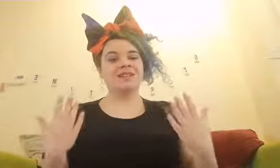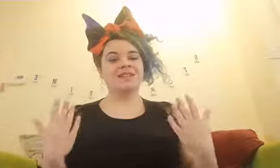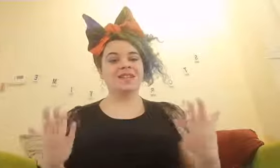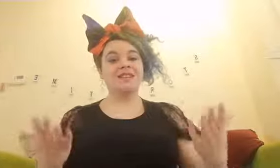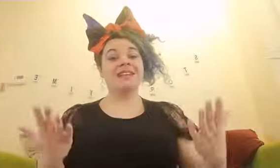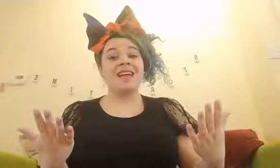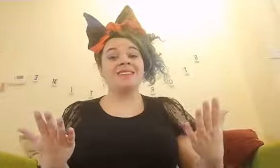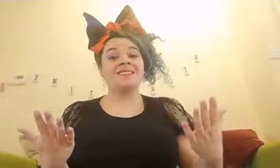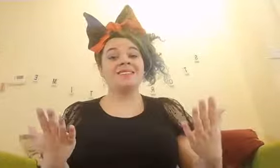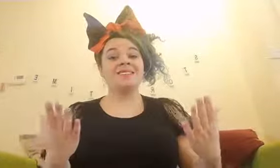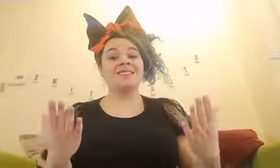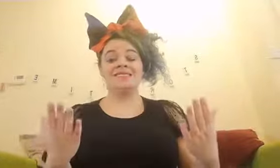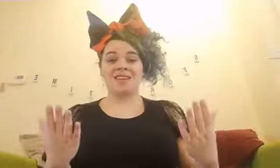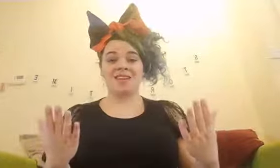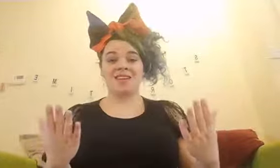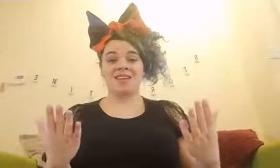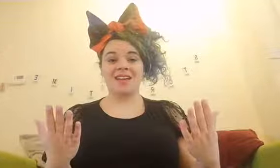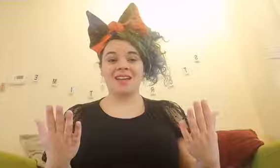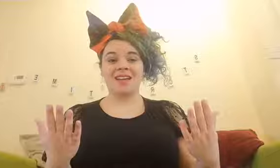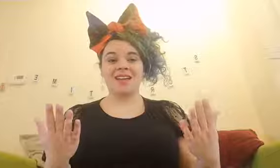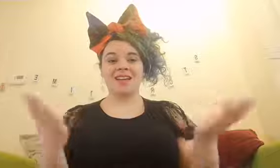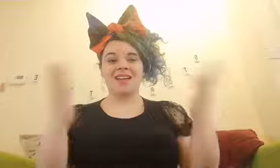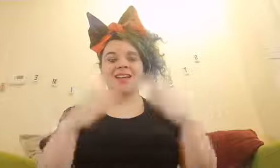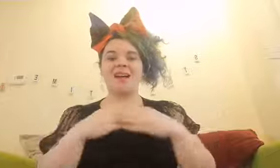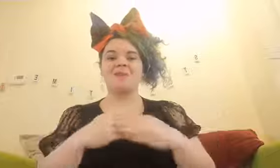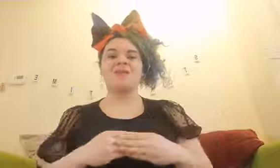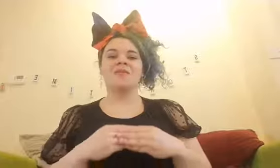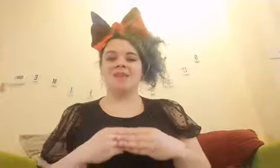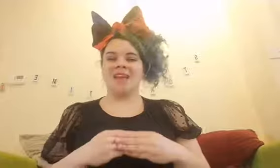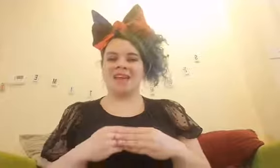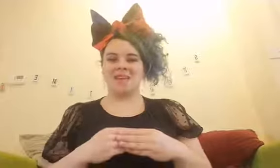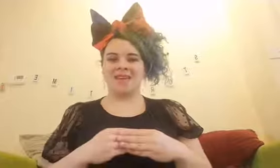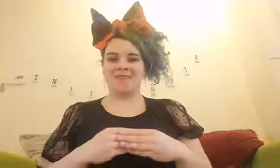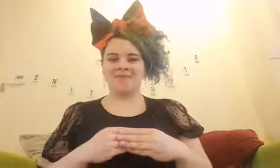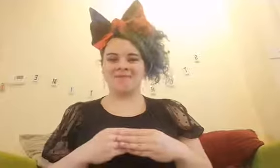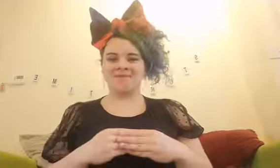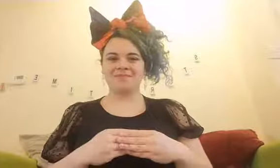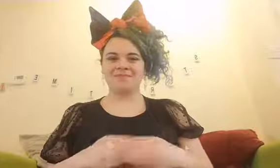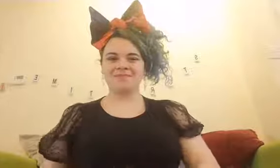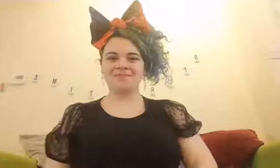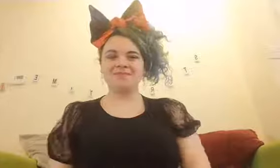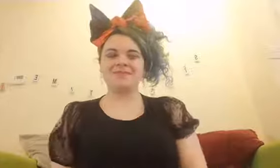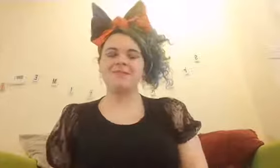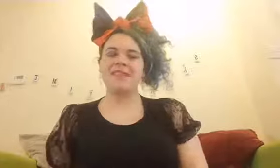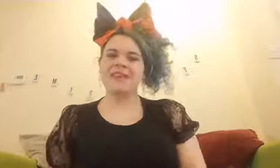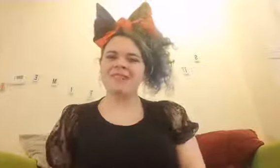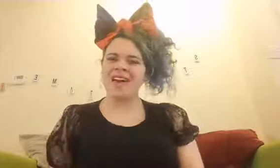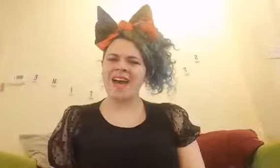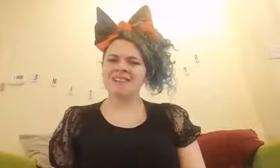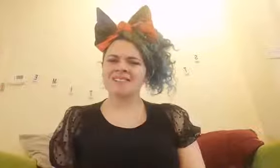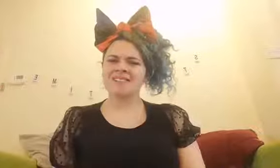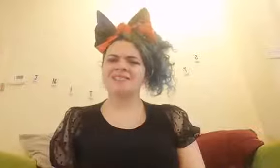they ate together and were very happy. And that is